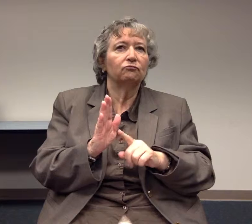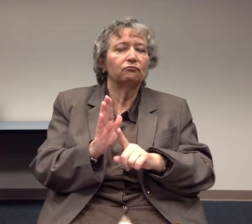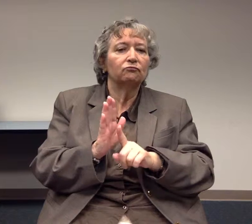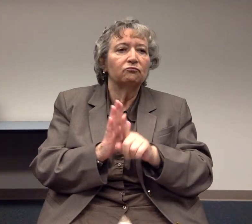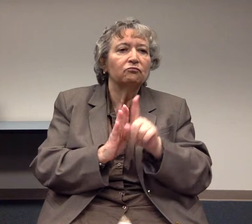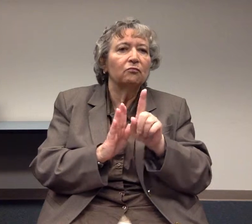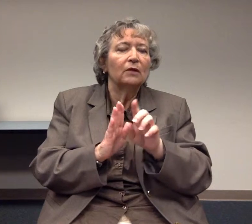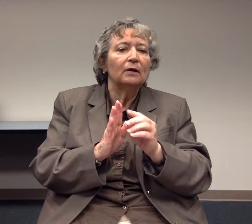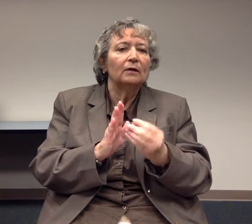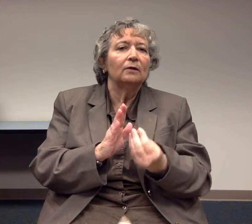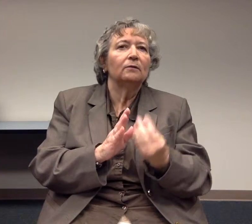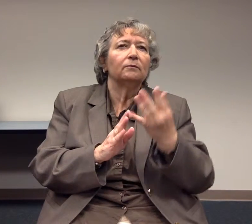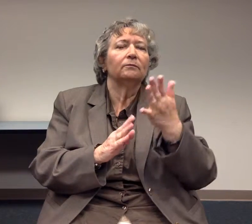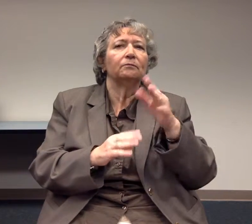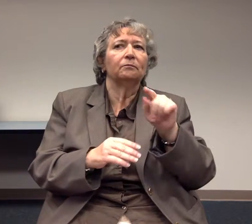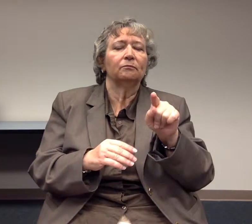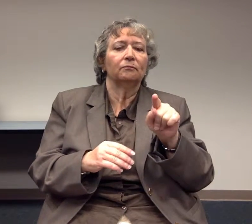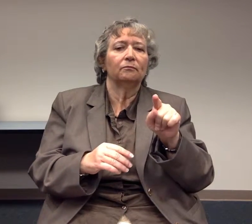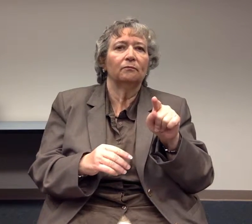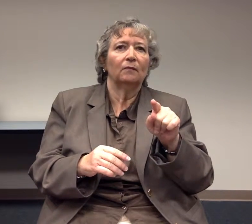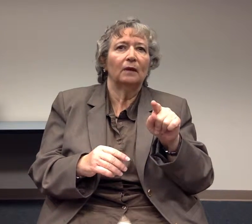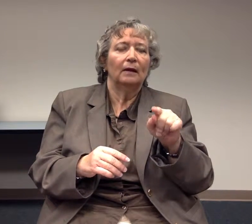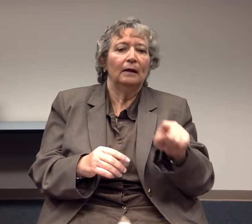grass, and it was like a big bucket of water